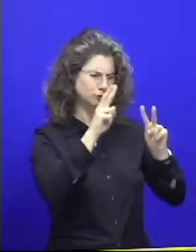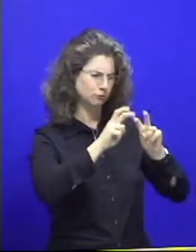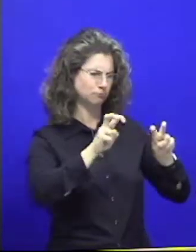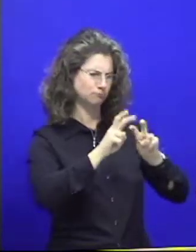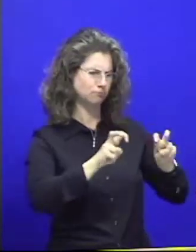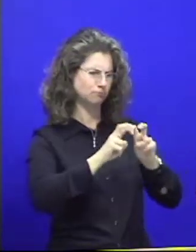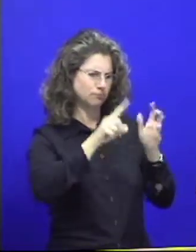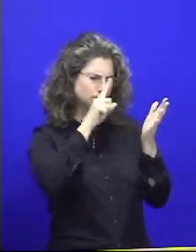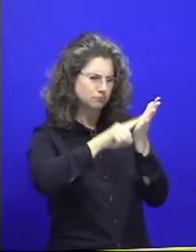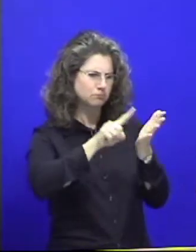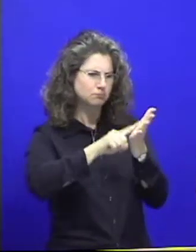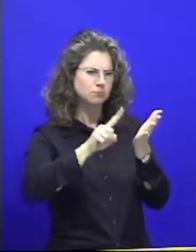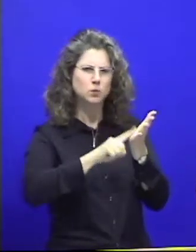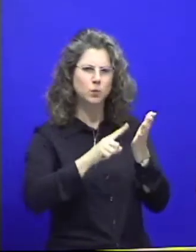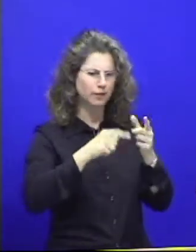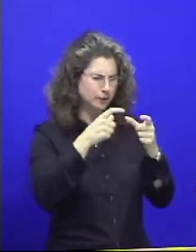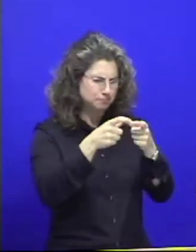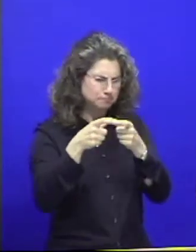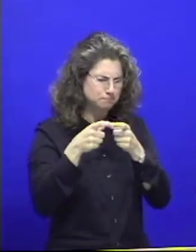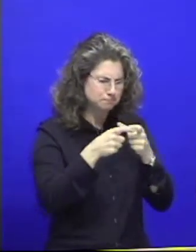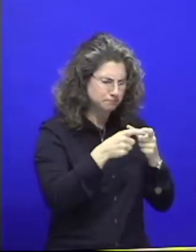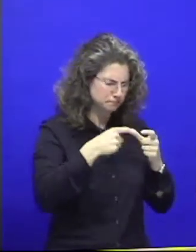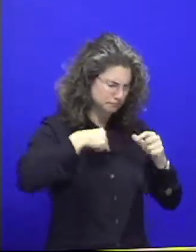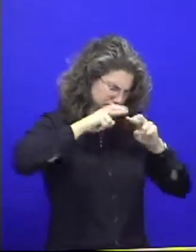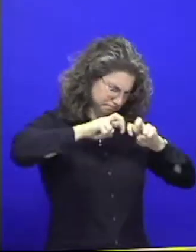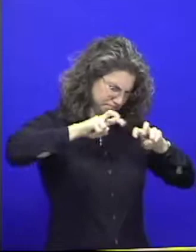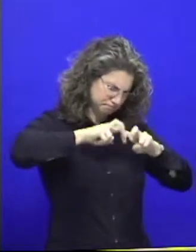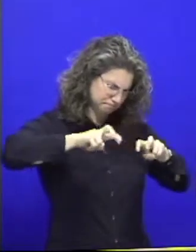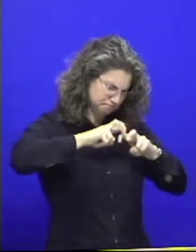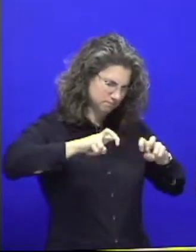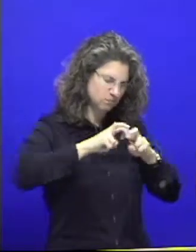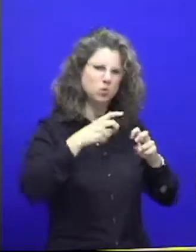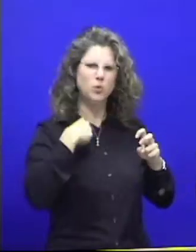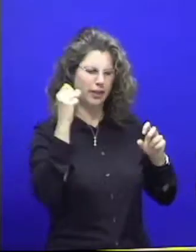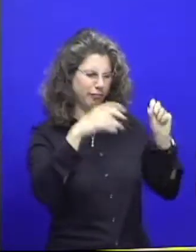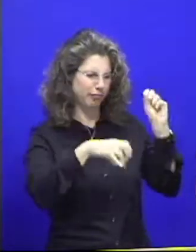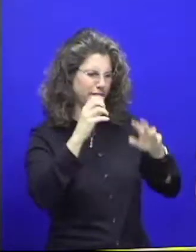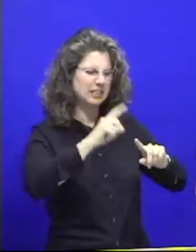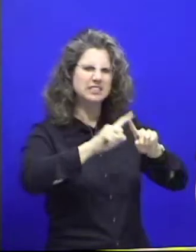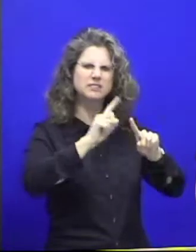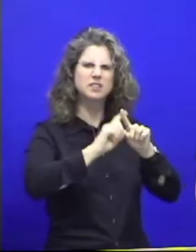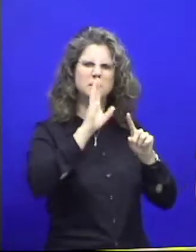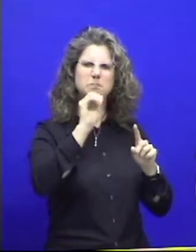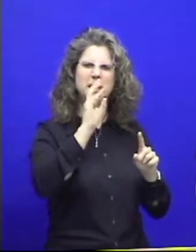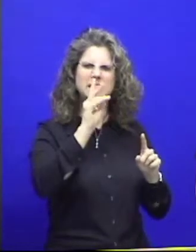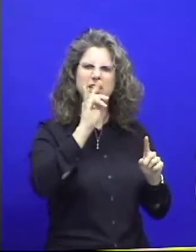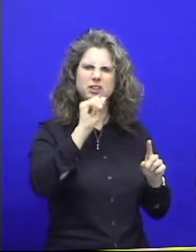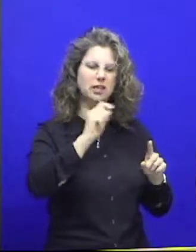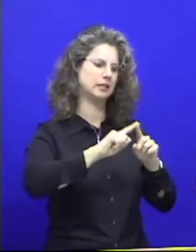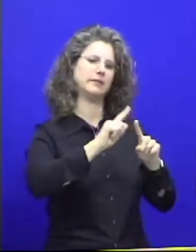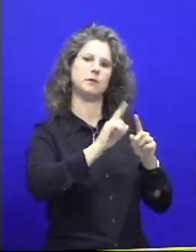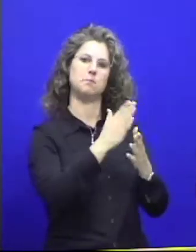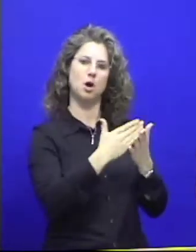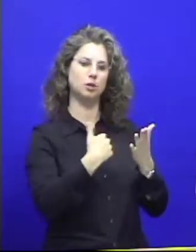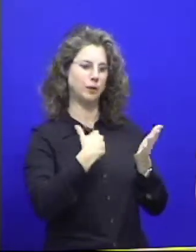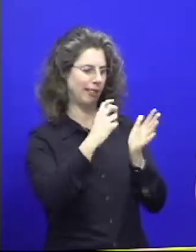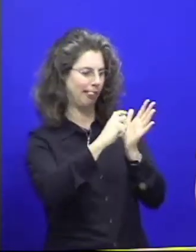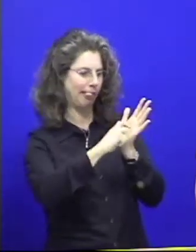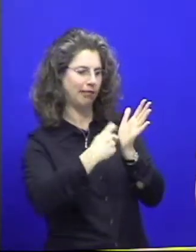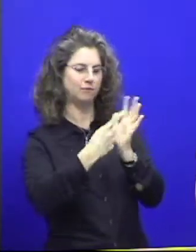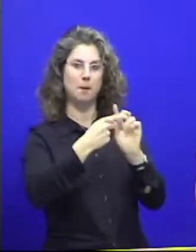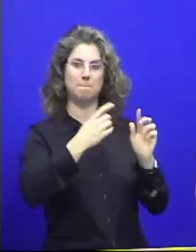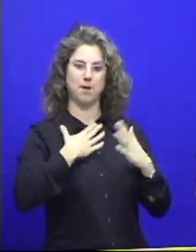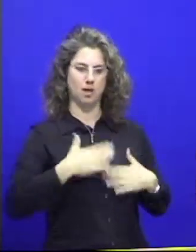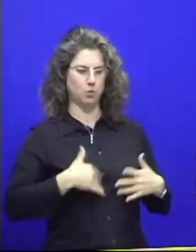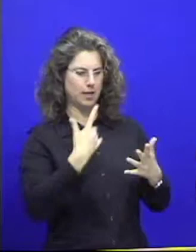research with petri dishes, little dishes that we put bacteria in or other parts of our body in. And from that